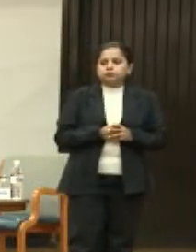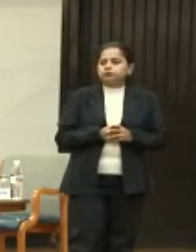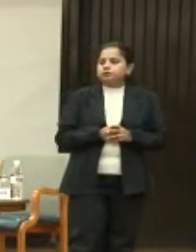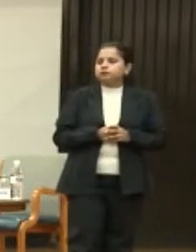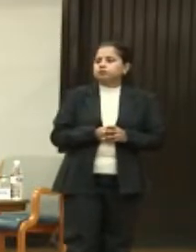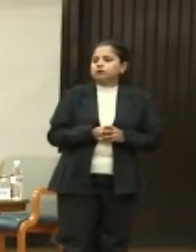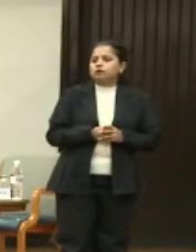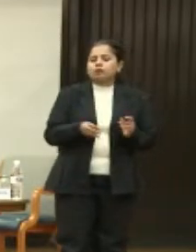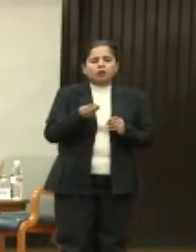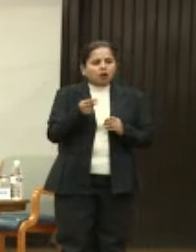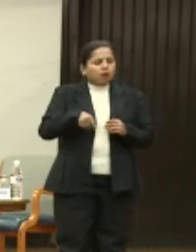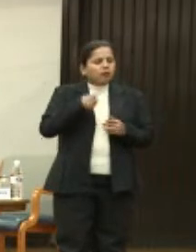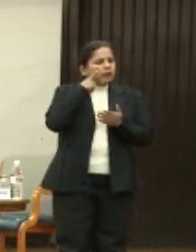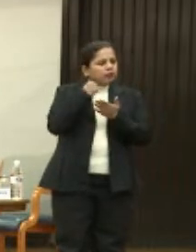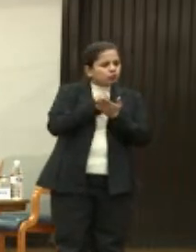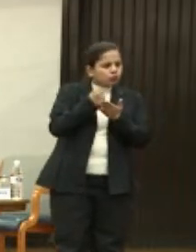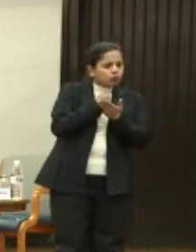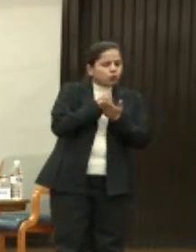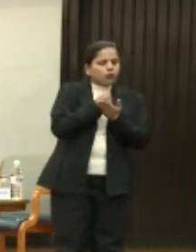under trials.